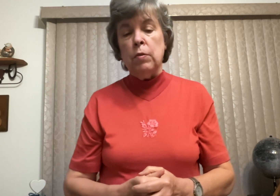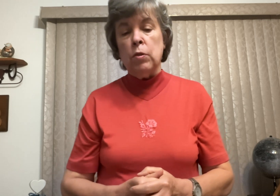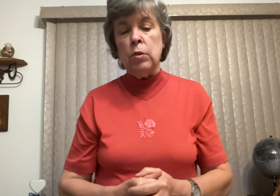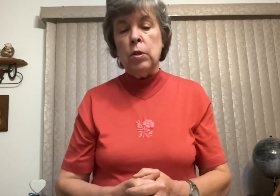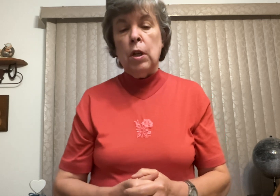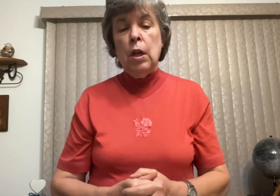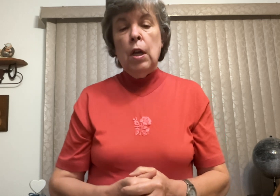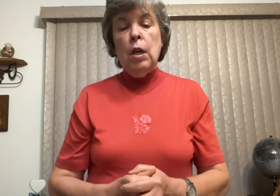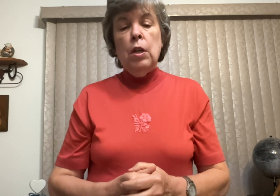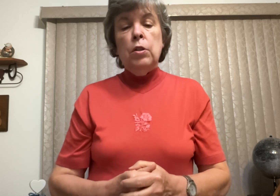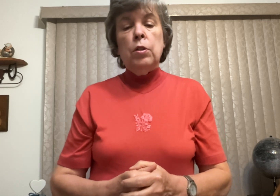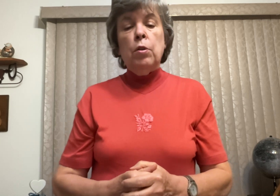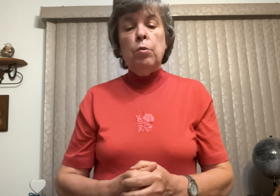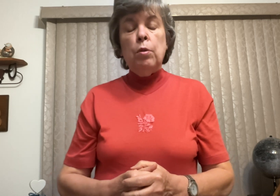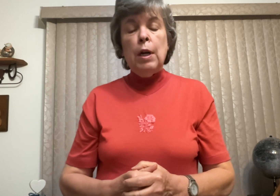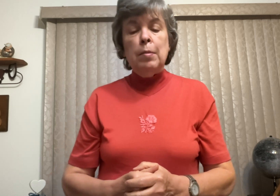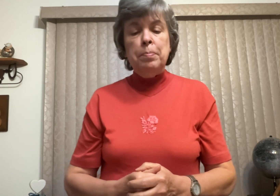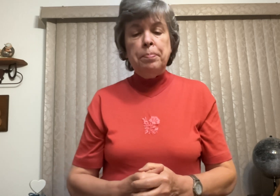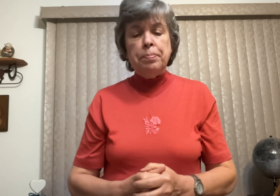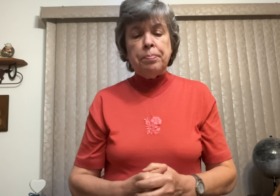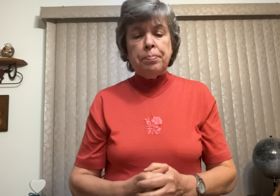believers. So,